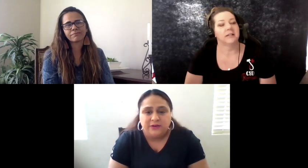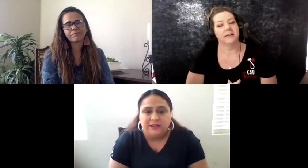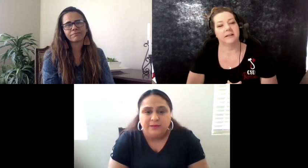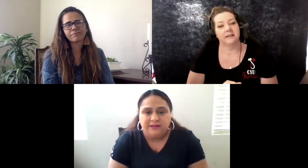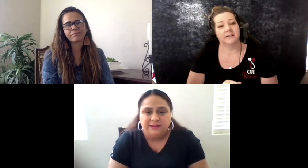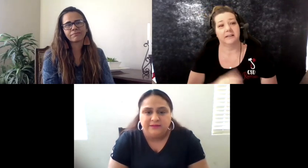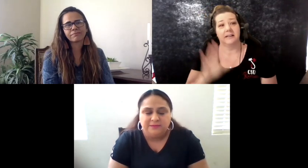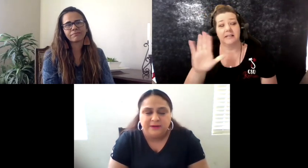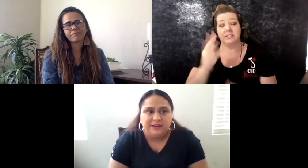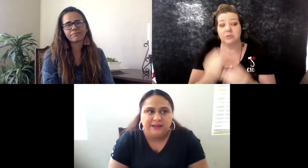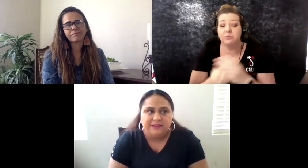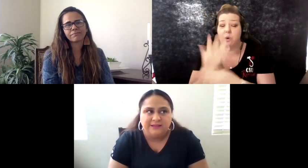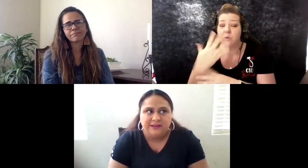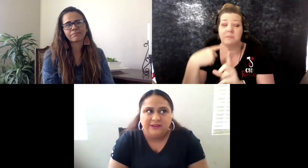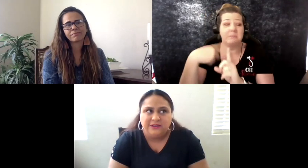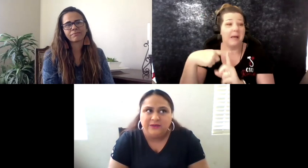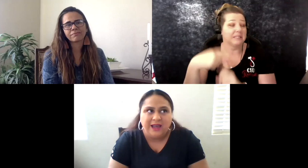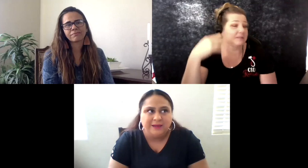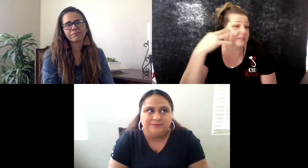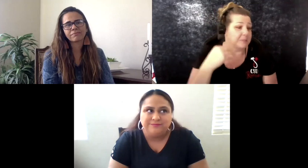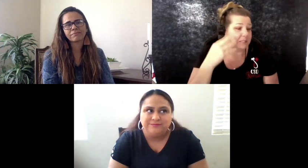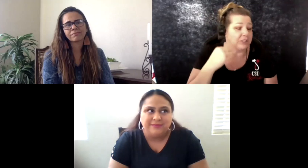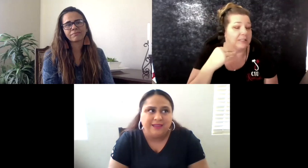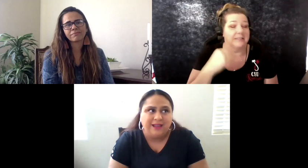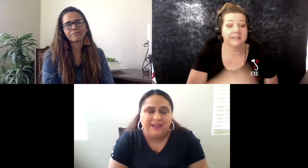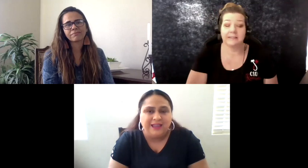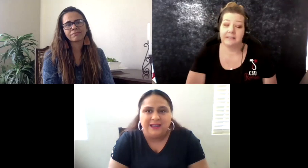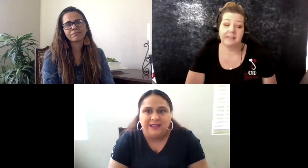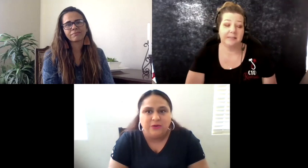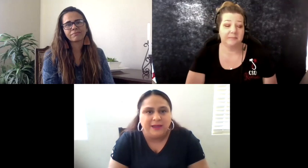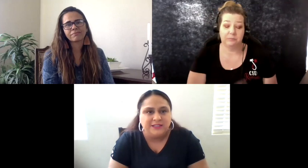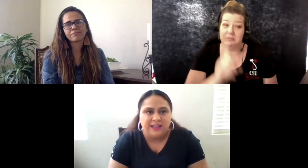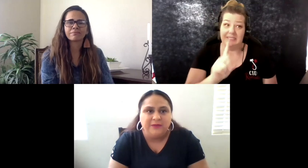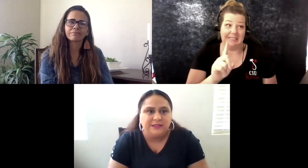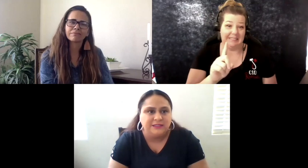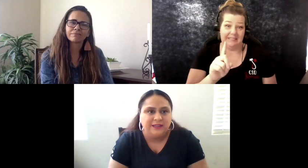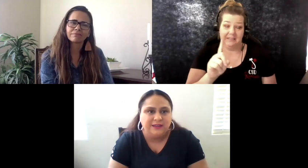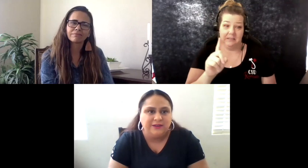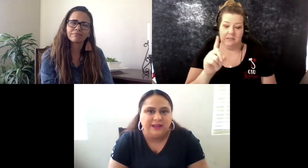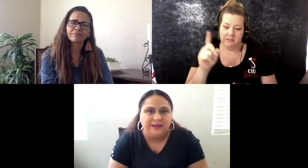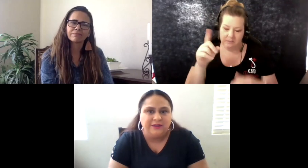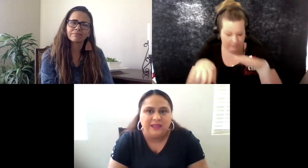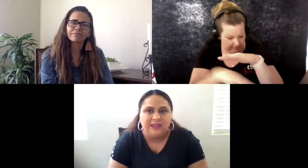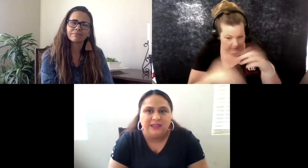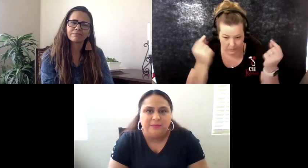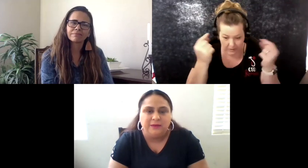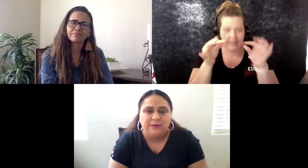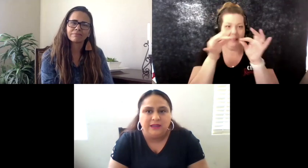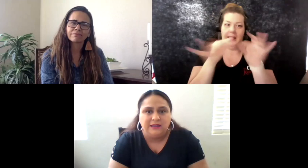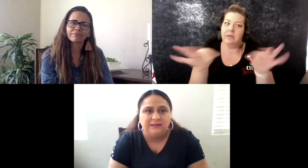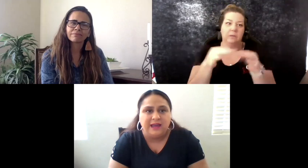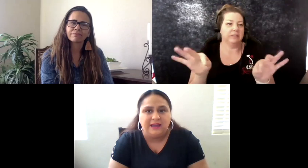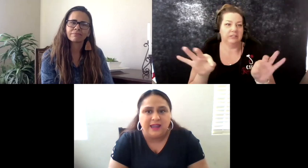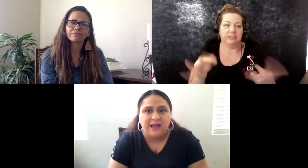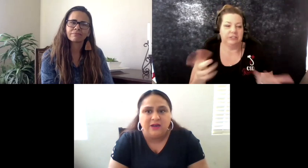His growth and positive experience, you know, again, I can go back to language. You know, I don't think he'd be where